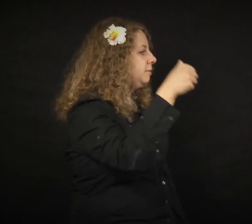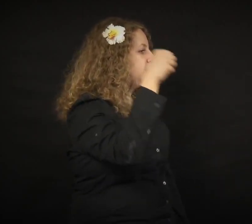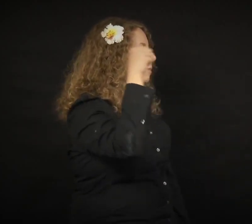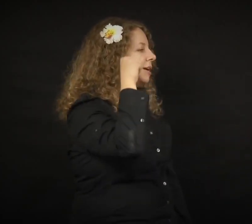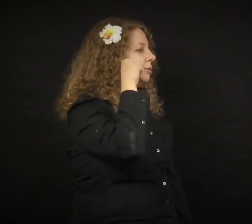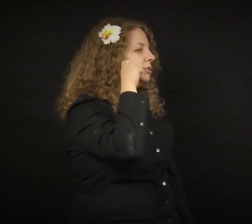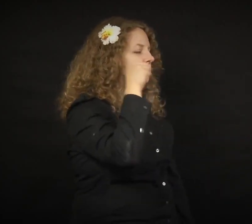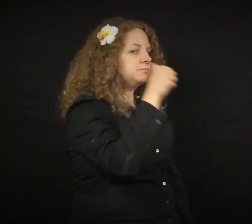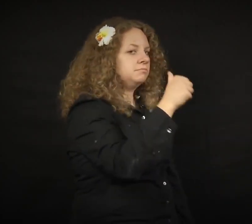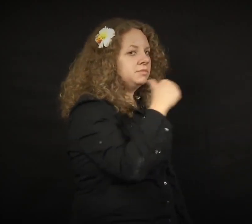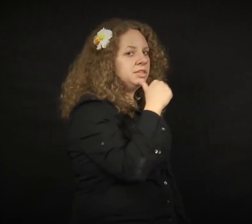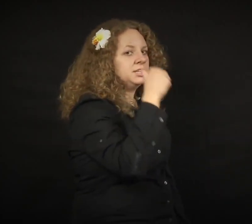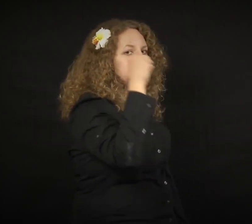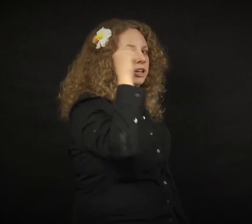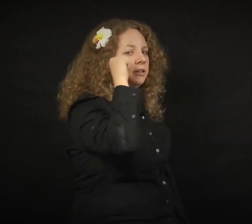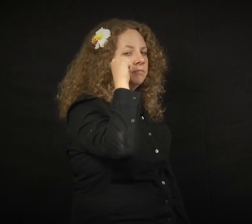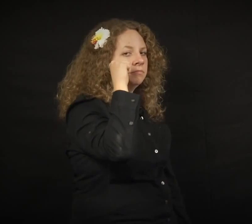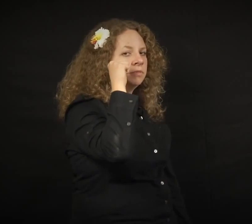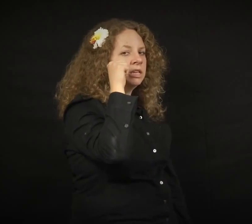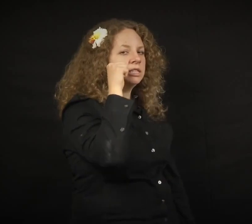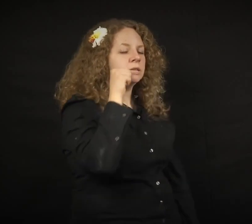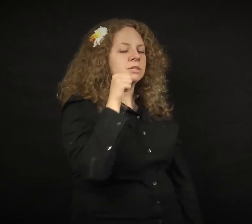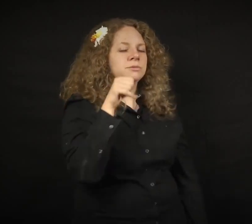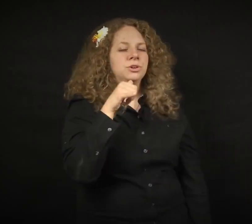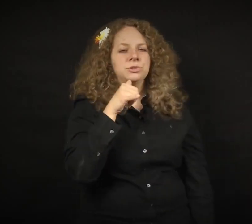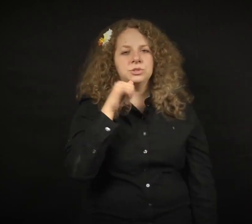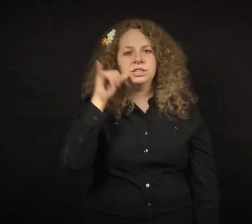we go backwards. Yesterday. Sometimes you'll also see